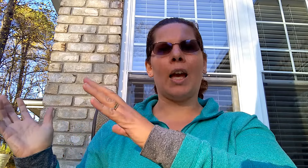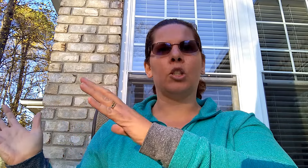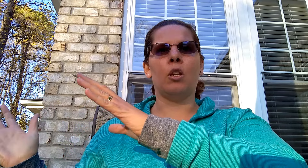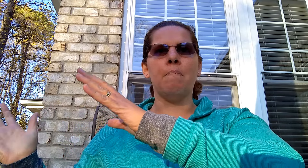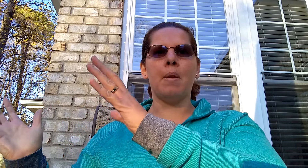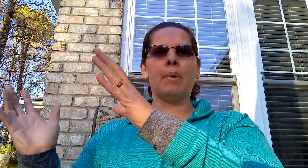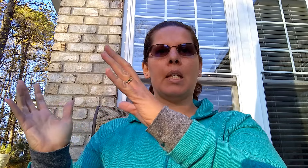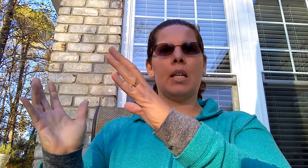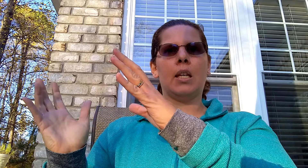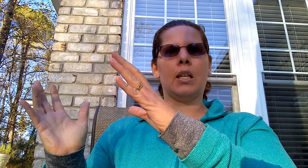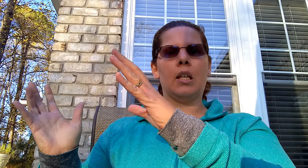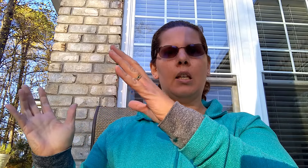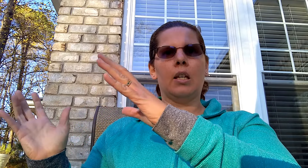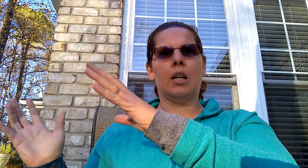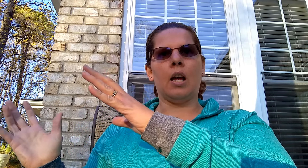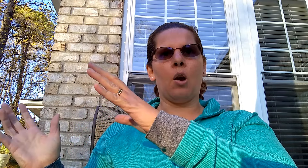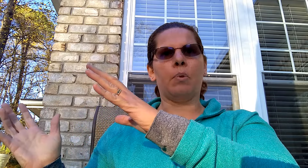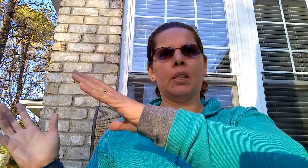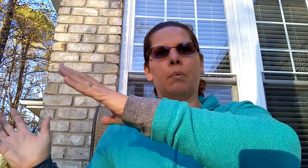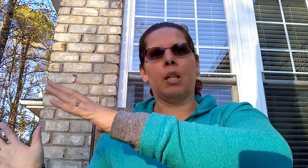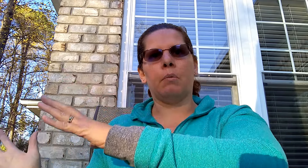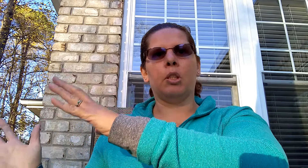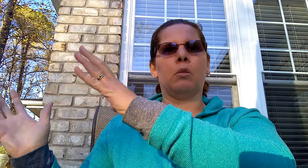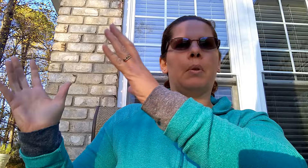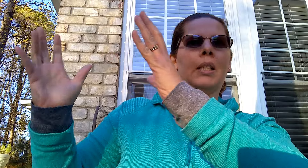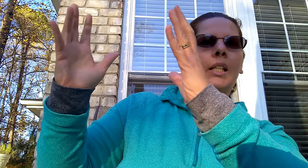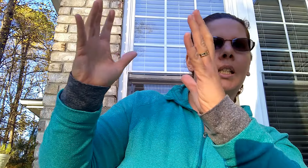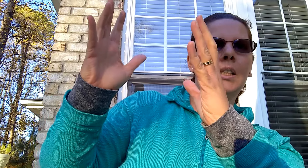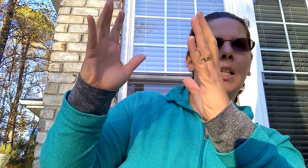actually mimicking helping somebody up to basically sit up.